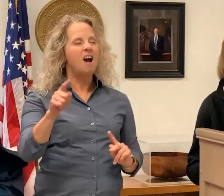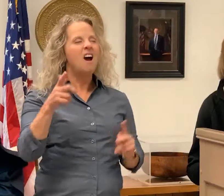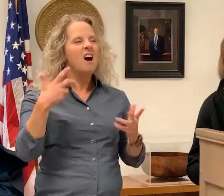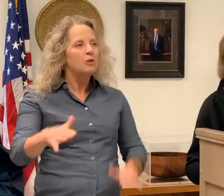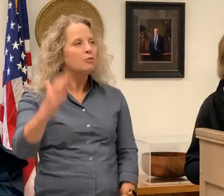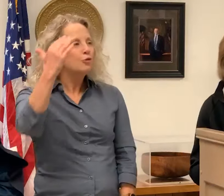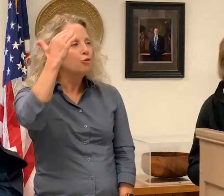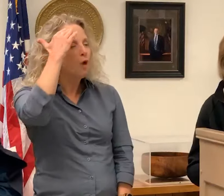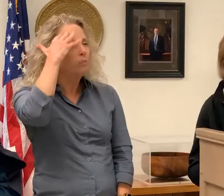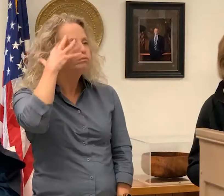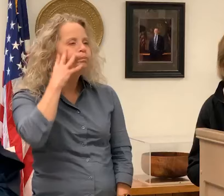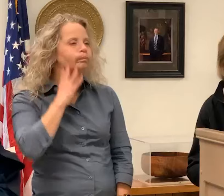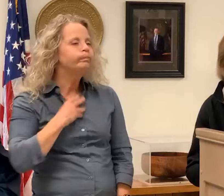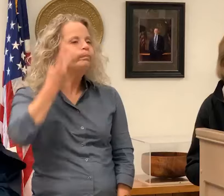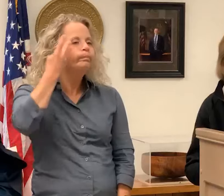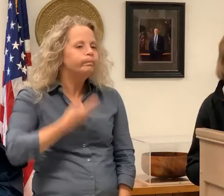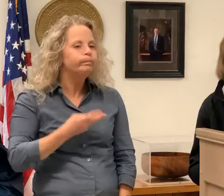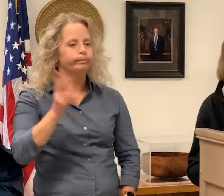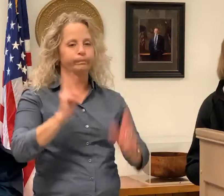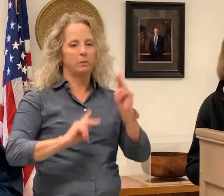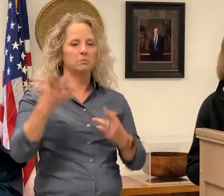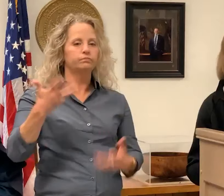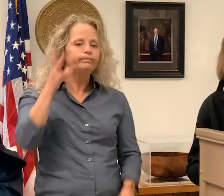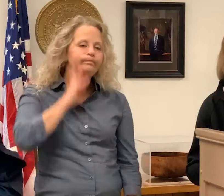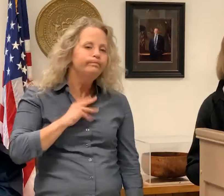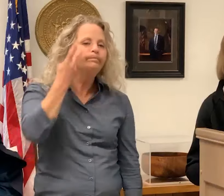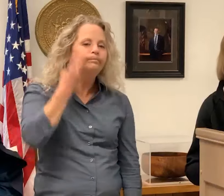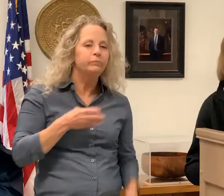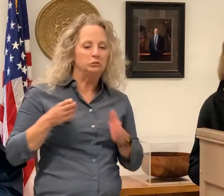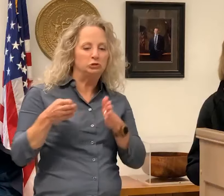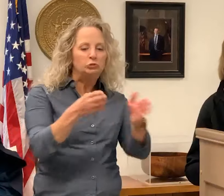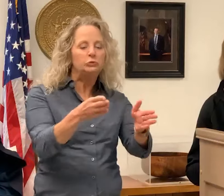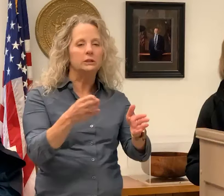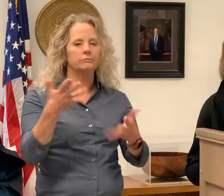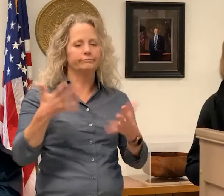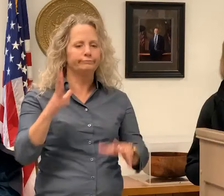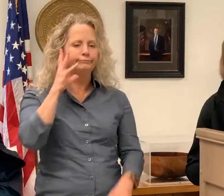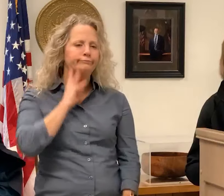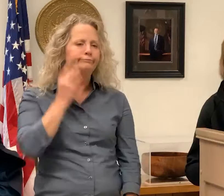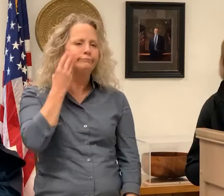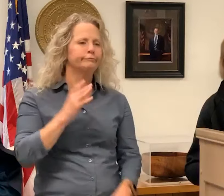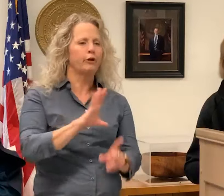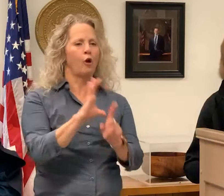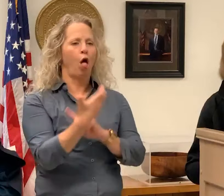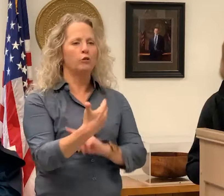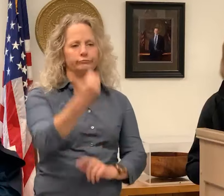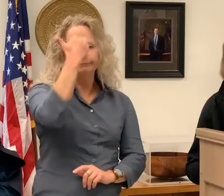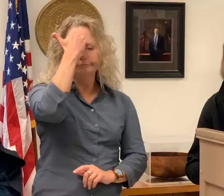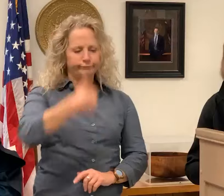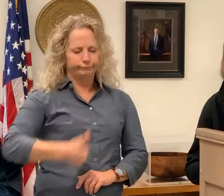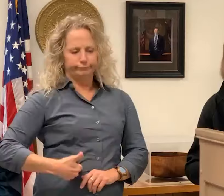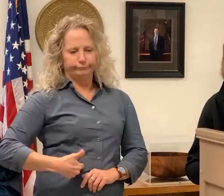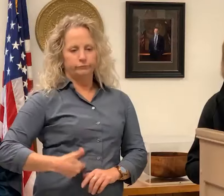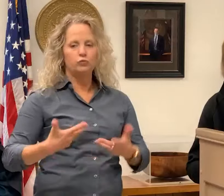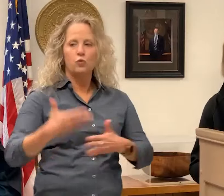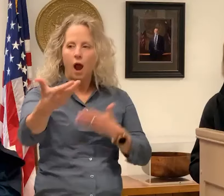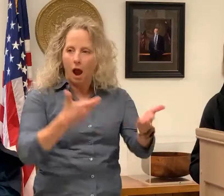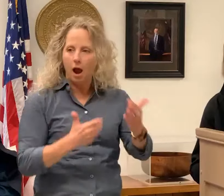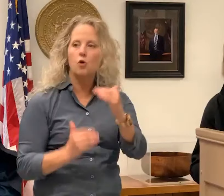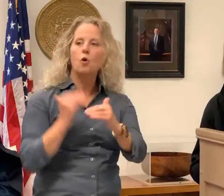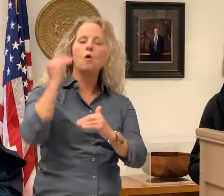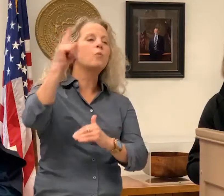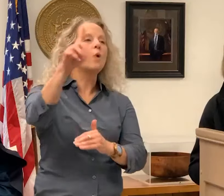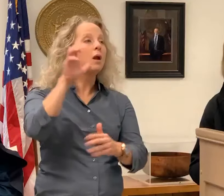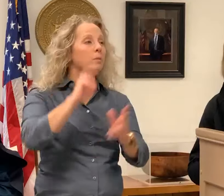the community. They know the streets. They know what's going on. They have cultural sensitivity. We've already hired over